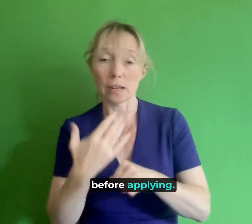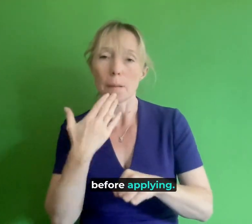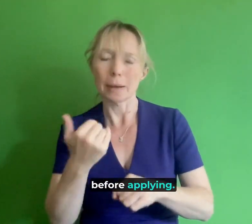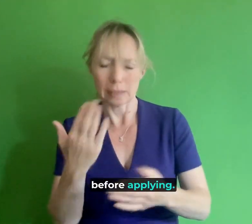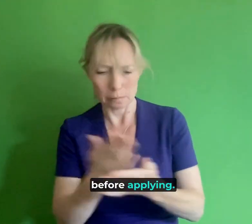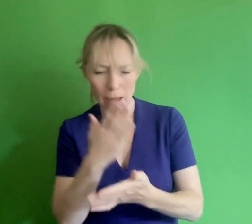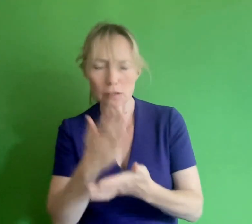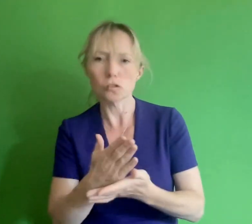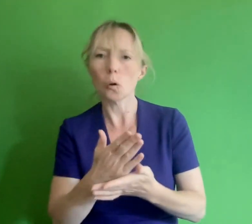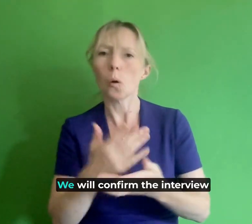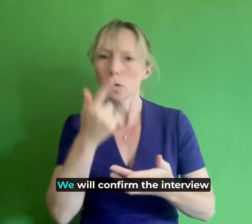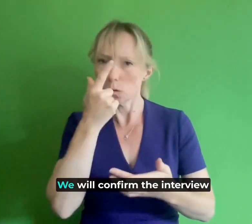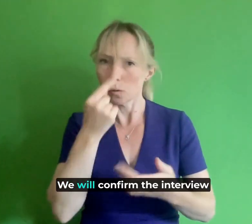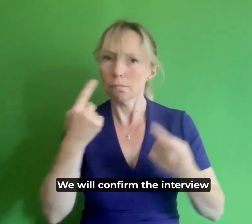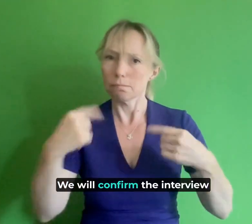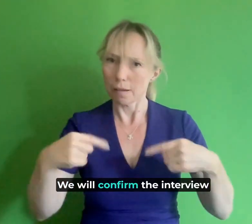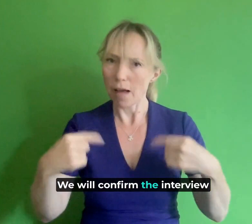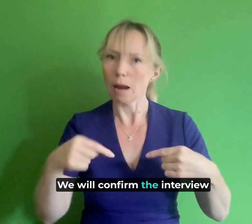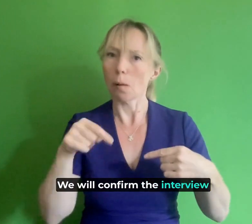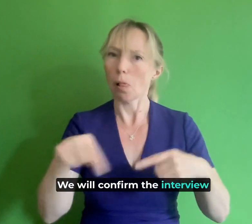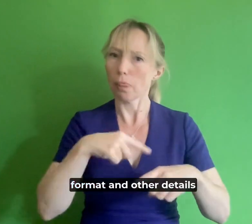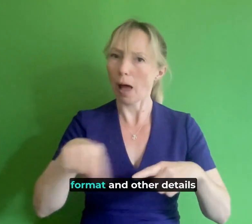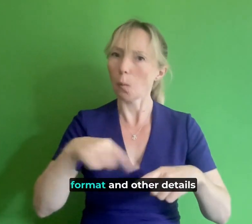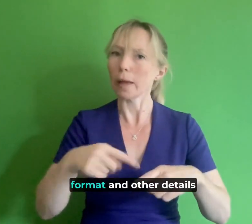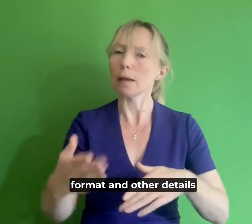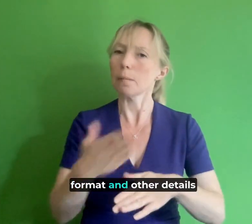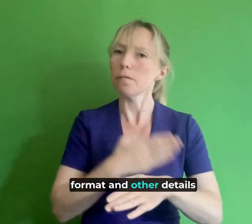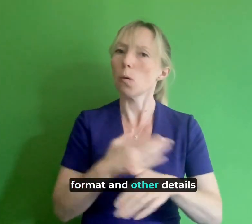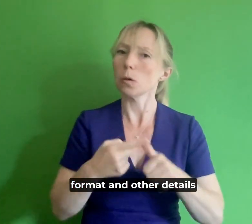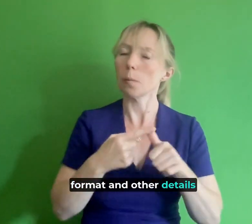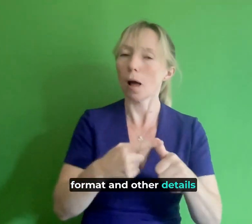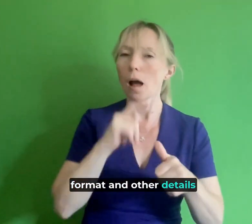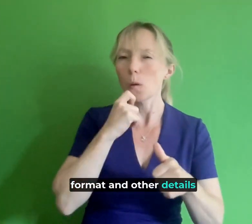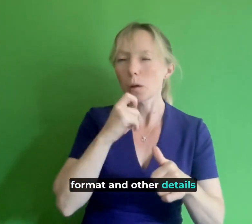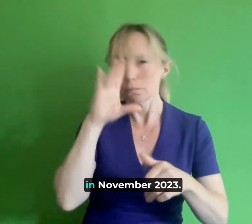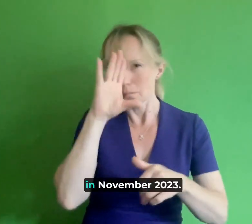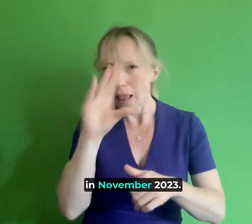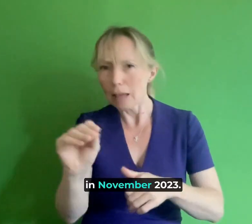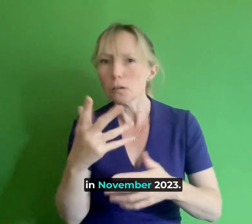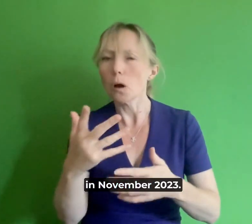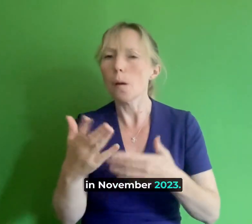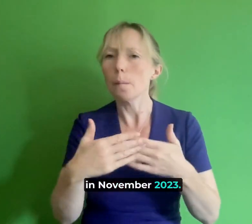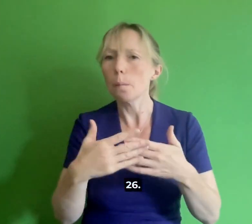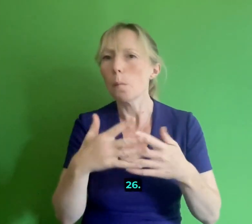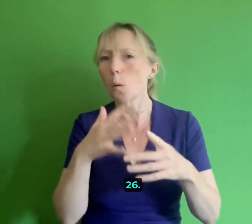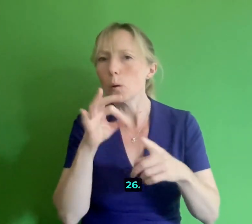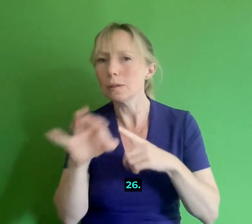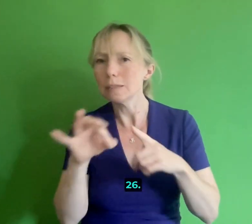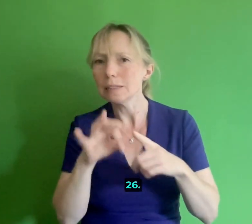applying. We will confirm the interview format and other details in November 2023.